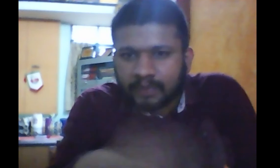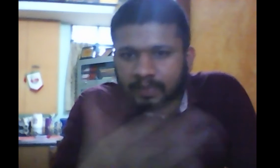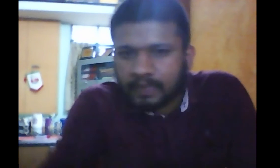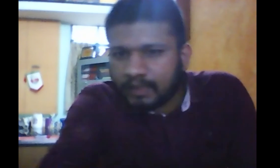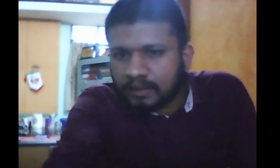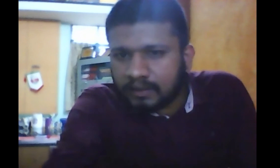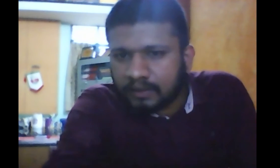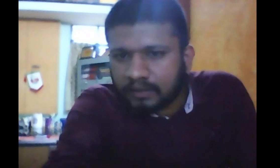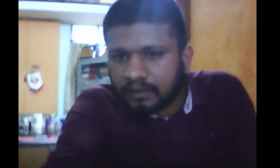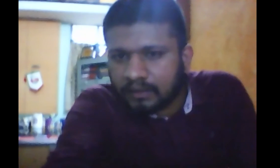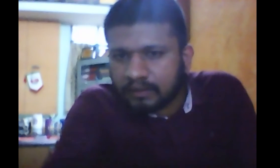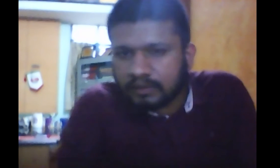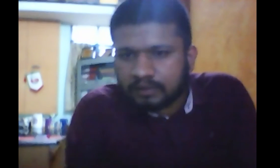And next, Shweta.